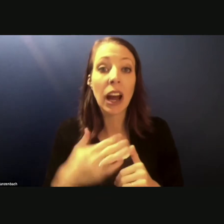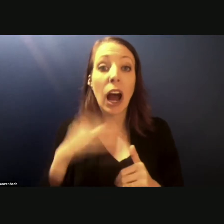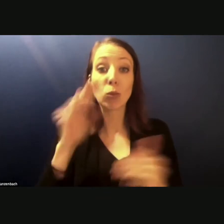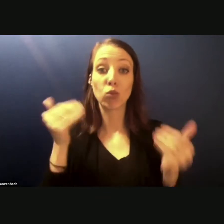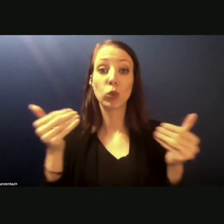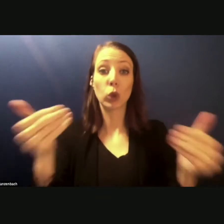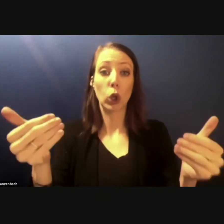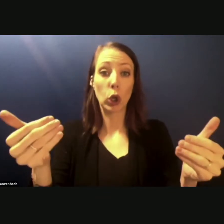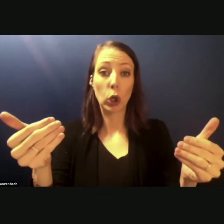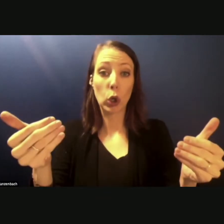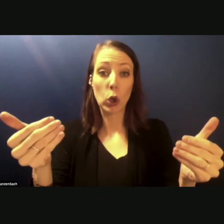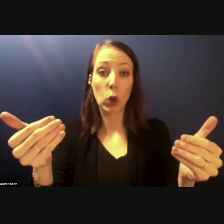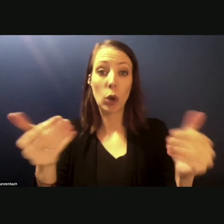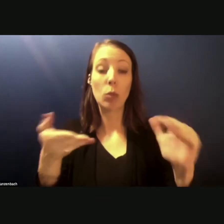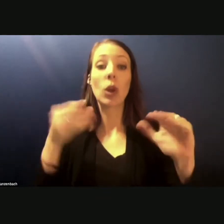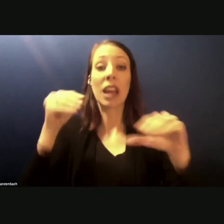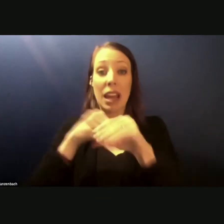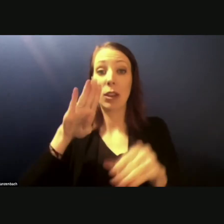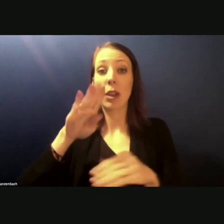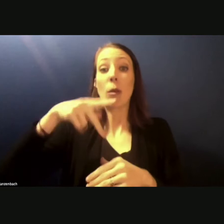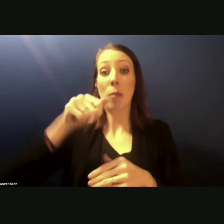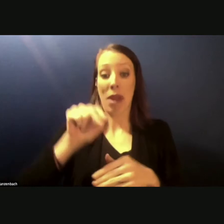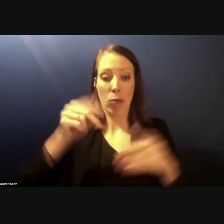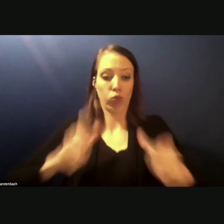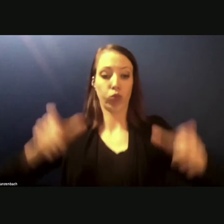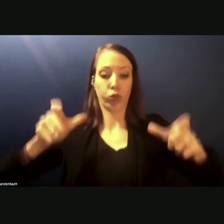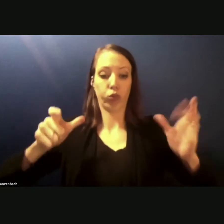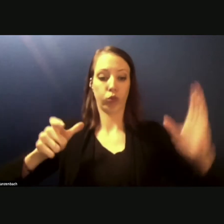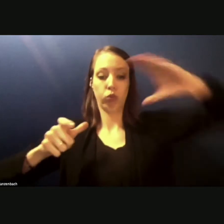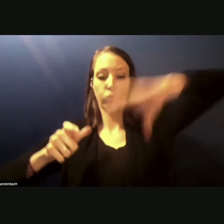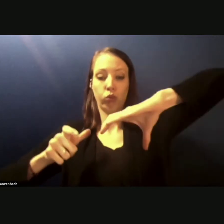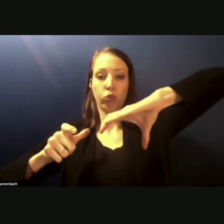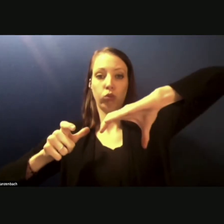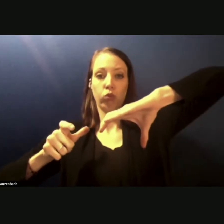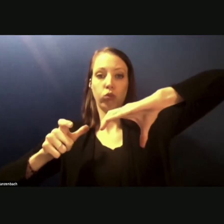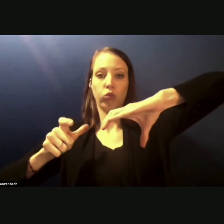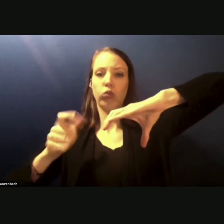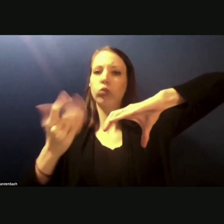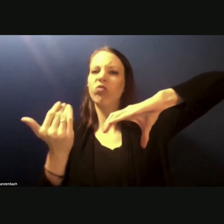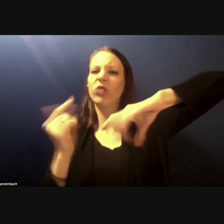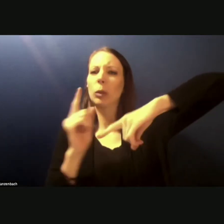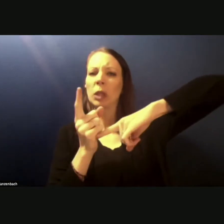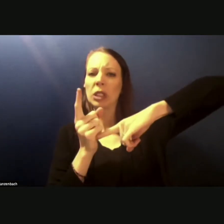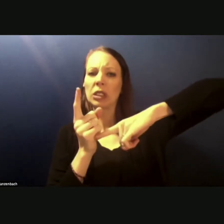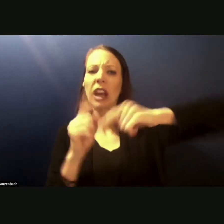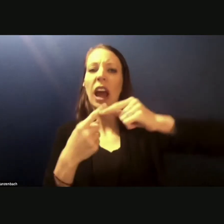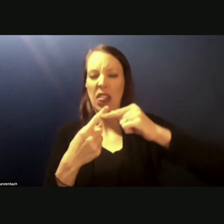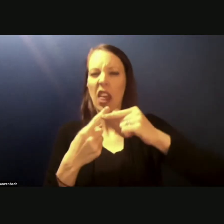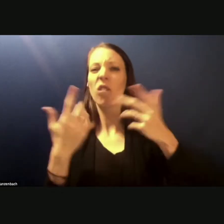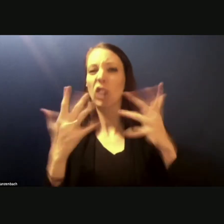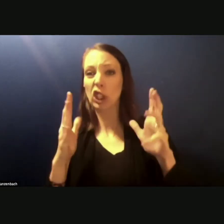ahead and we're going to put this in the pan and put this in the oven. You give it about 15 minutes, and then you can kind of pull the bag